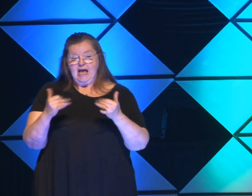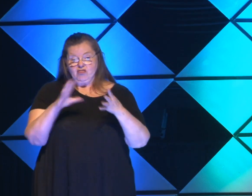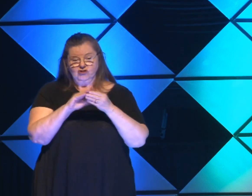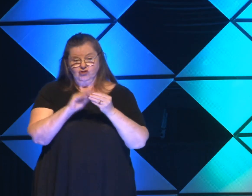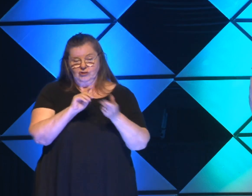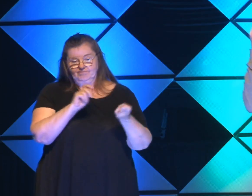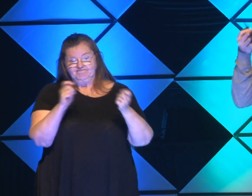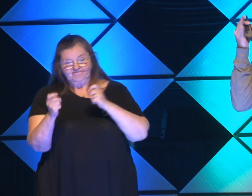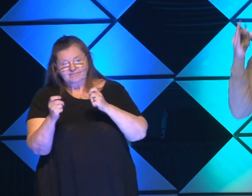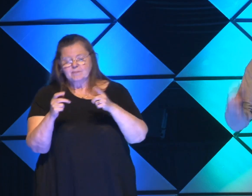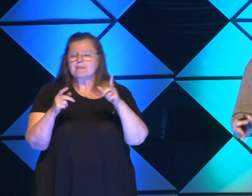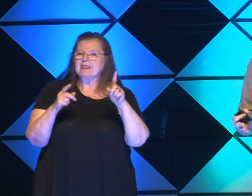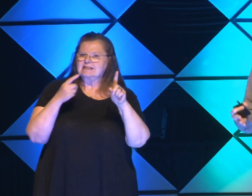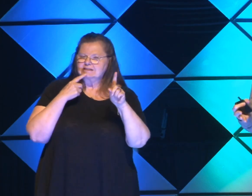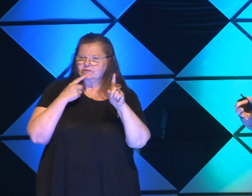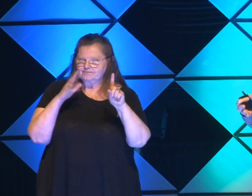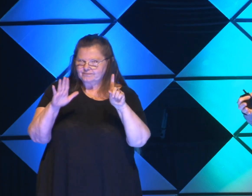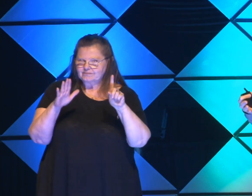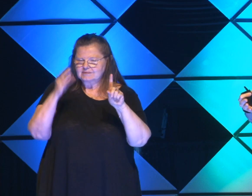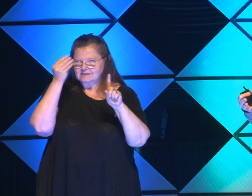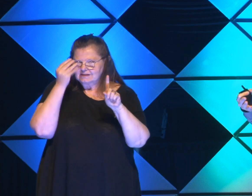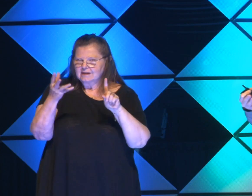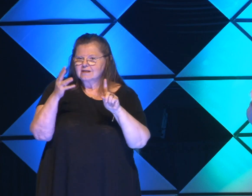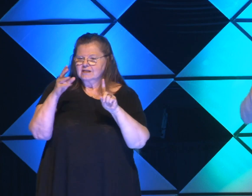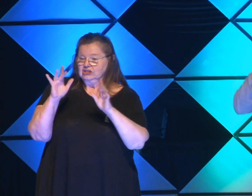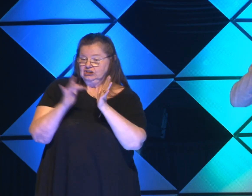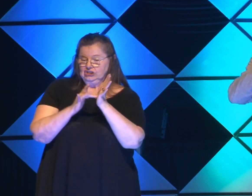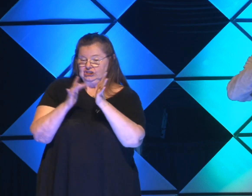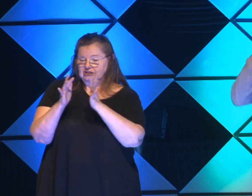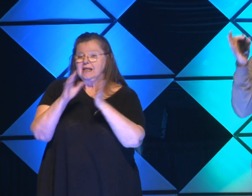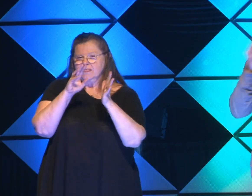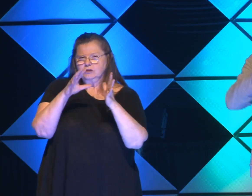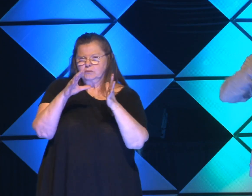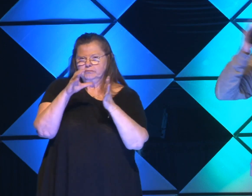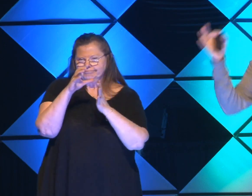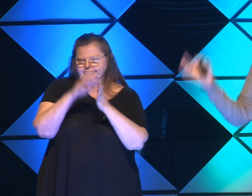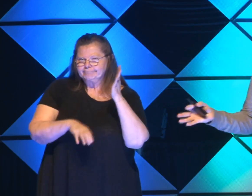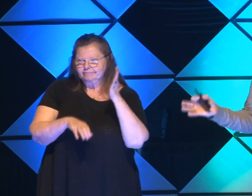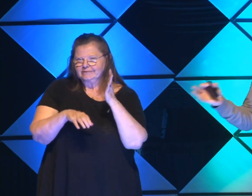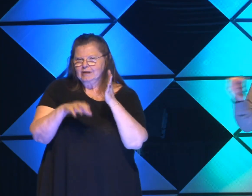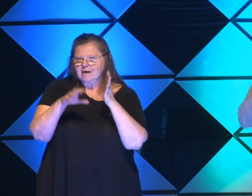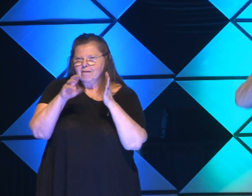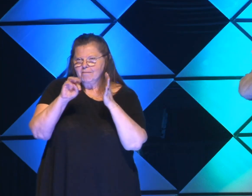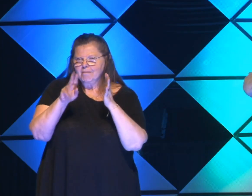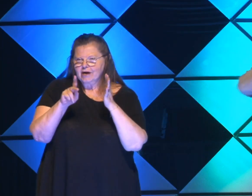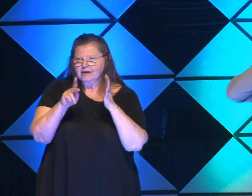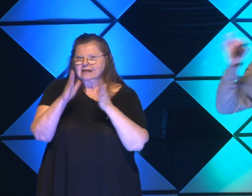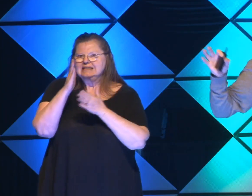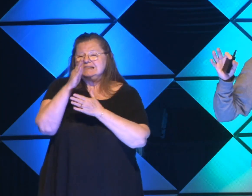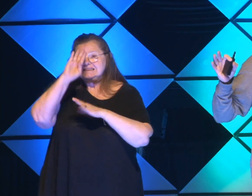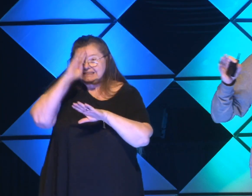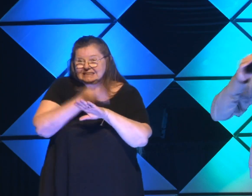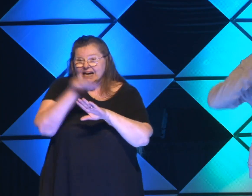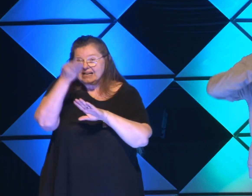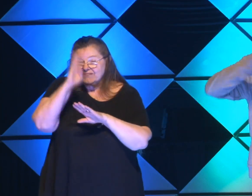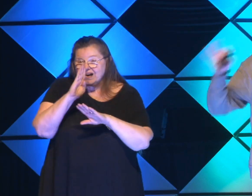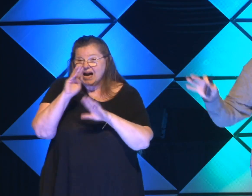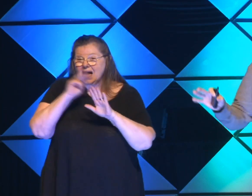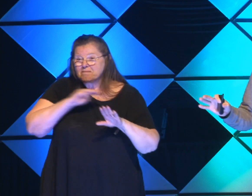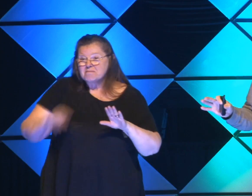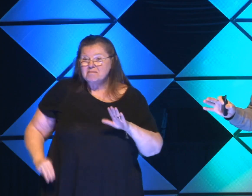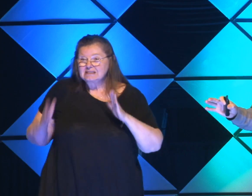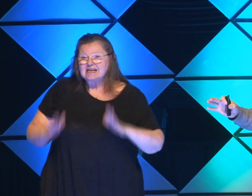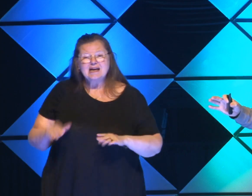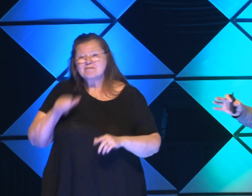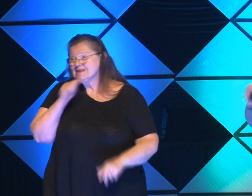is doing is saying, listen, this Jesus is Son of God, is Messiah, but is nothing like you